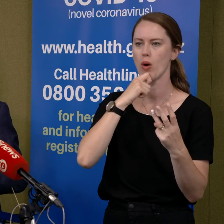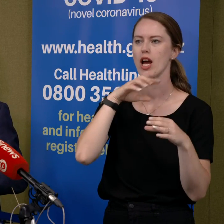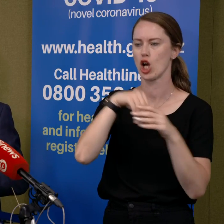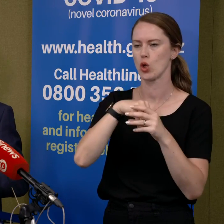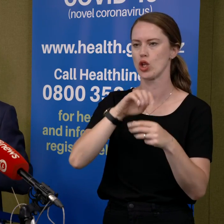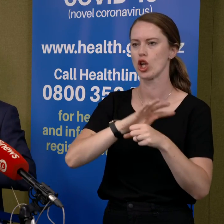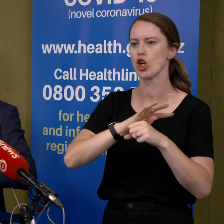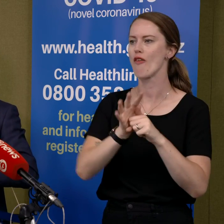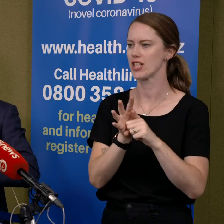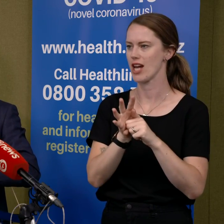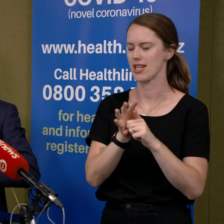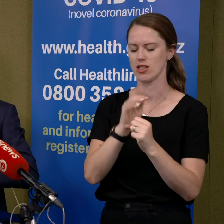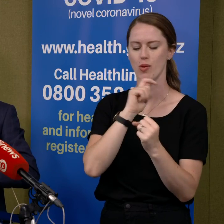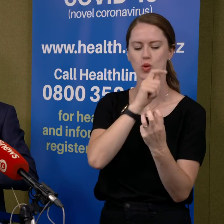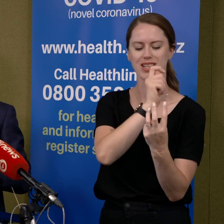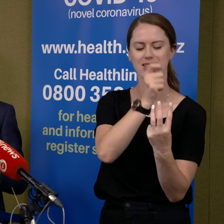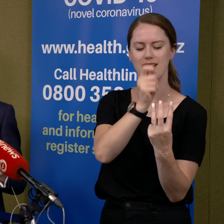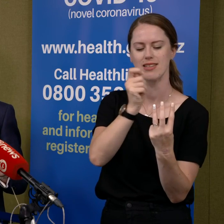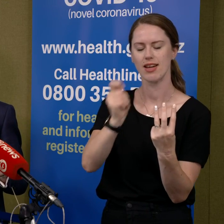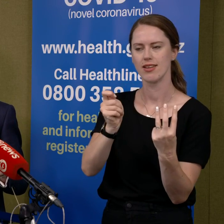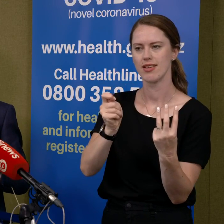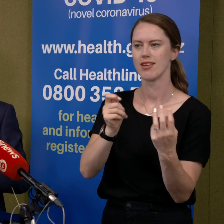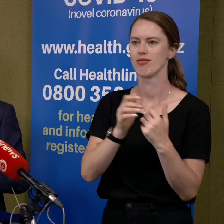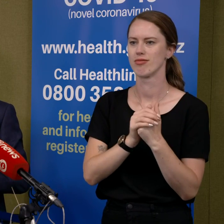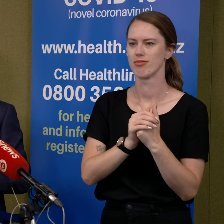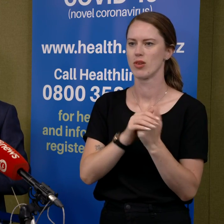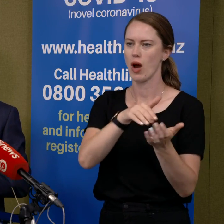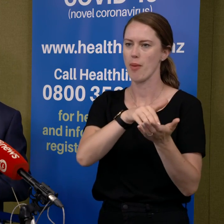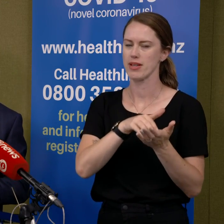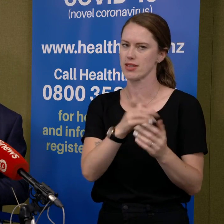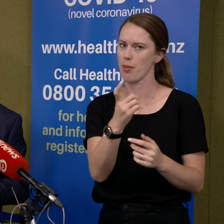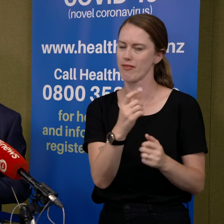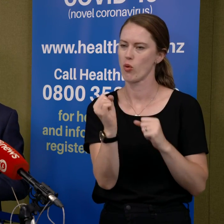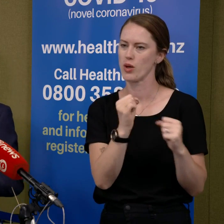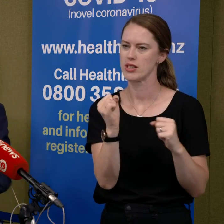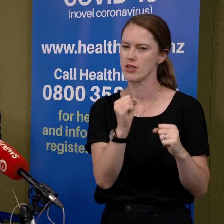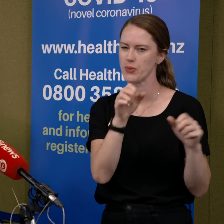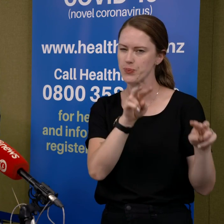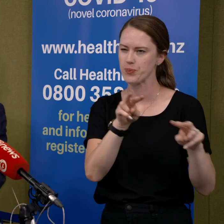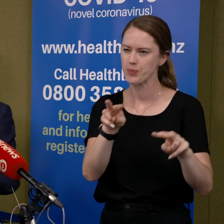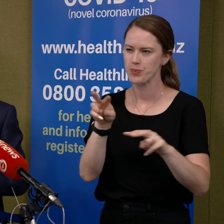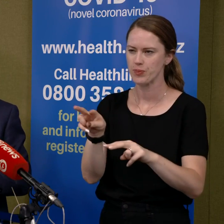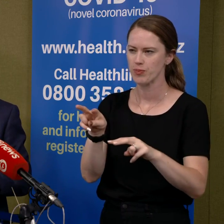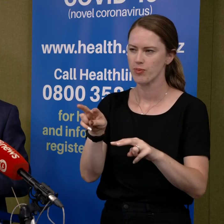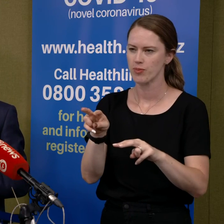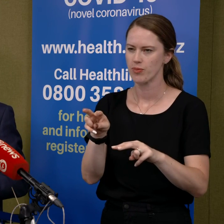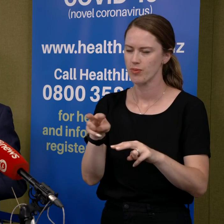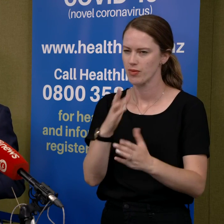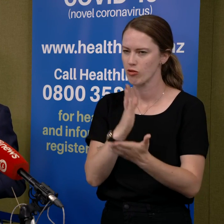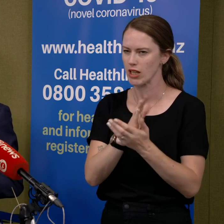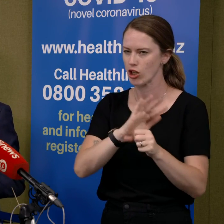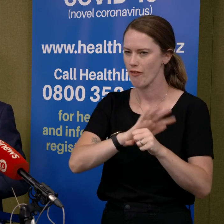add COVID-19, and that gives us a really good mechanism as we head into winter to find out is